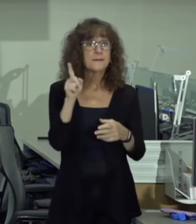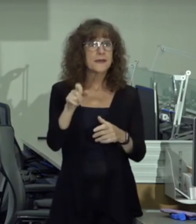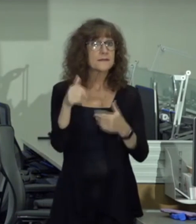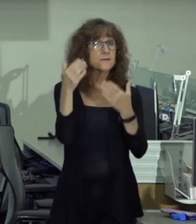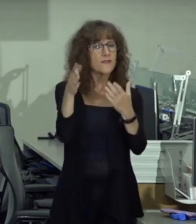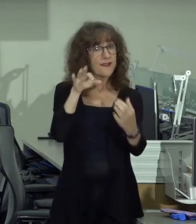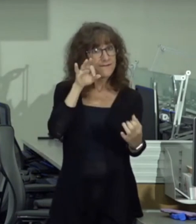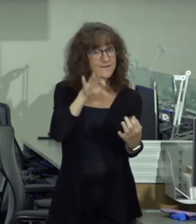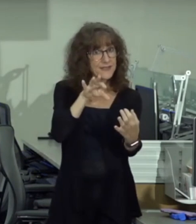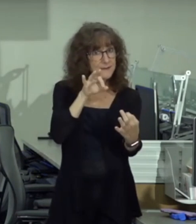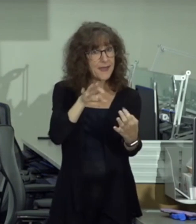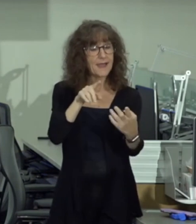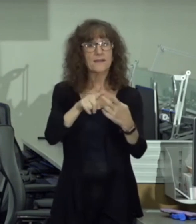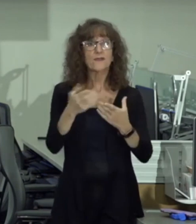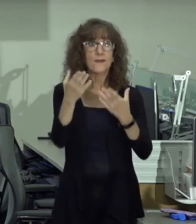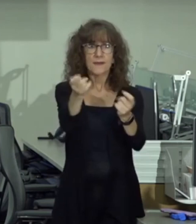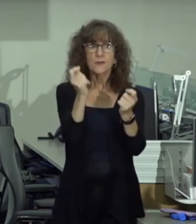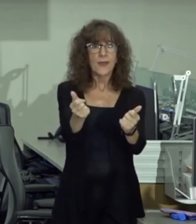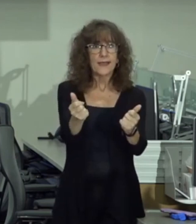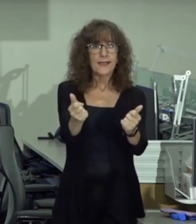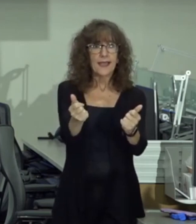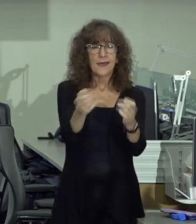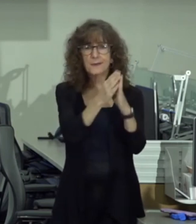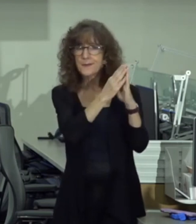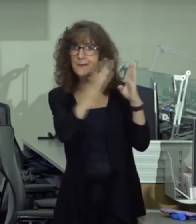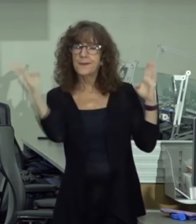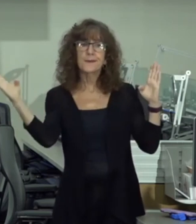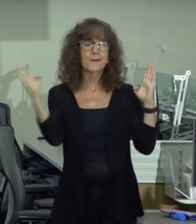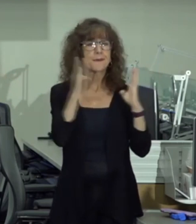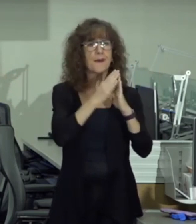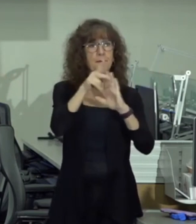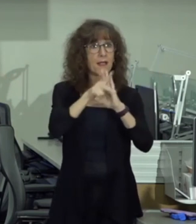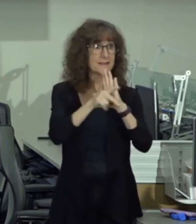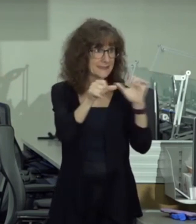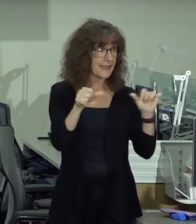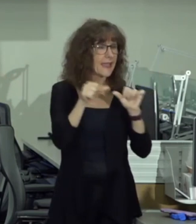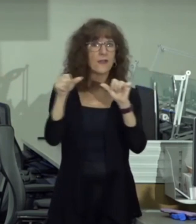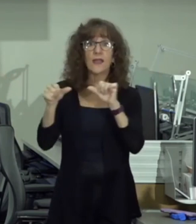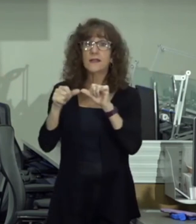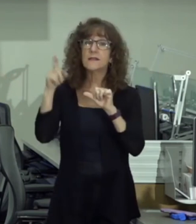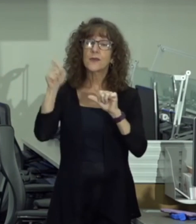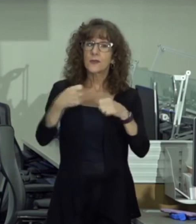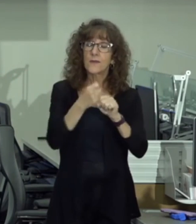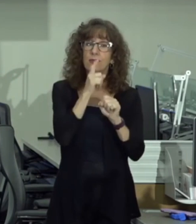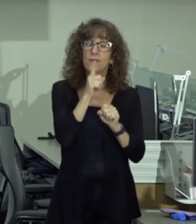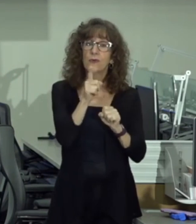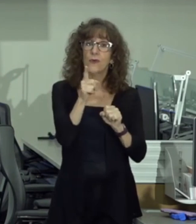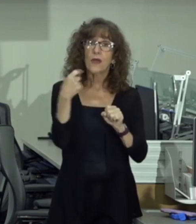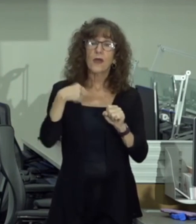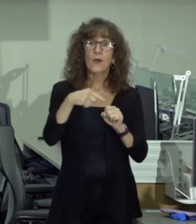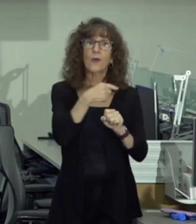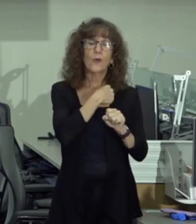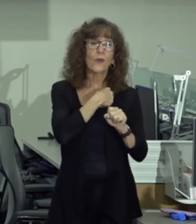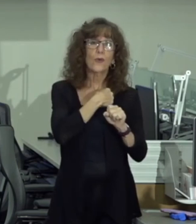provide feedback and recommendations quickly across a broad spectrum of policy areas. We need to ensure that we